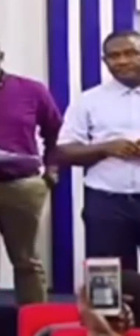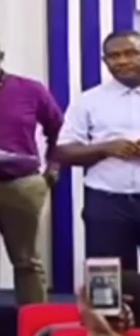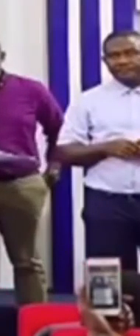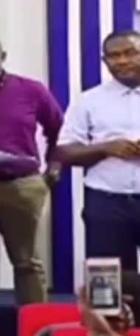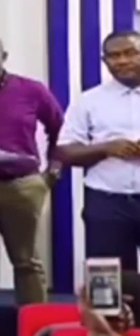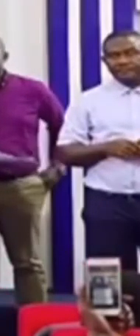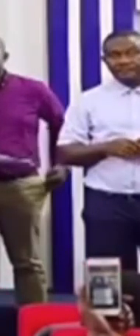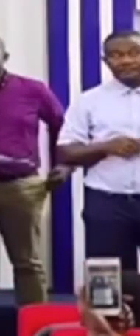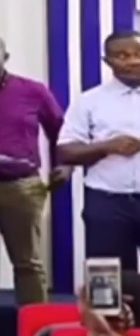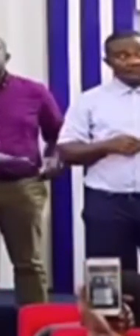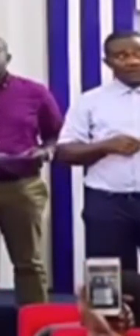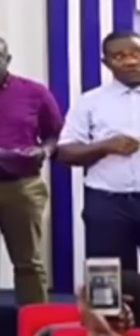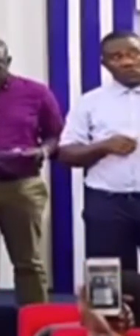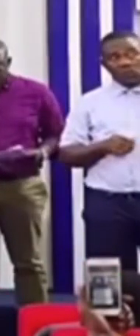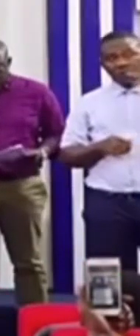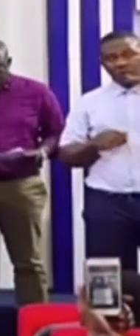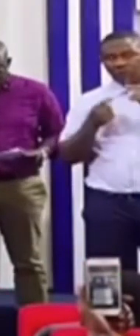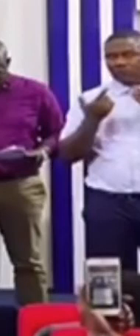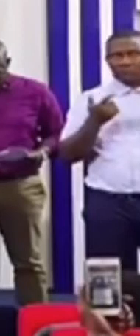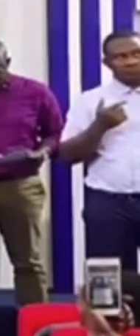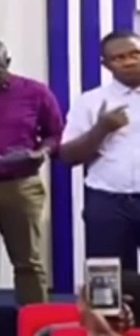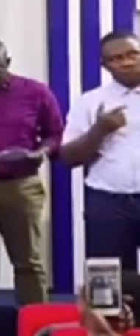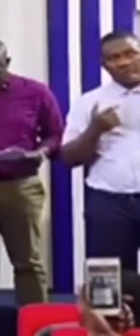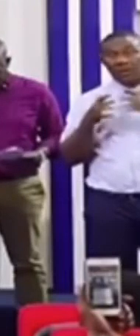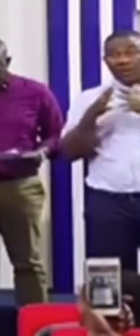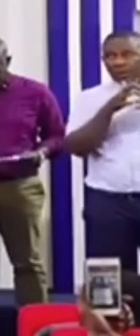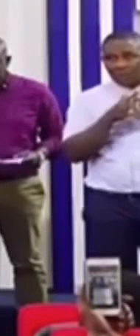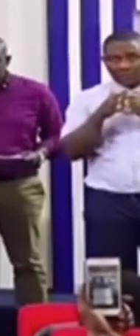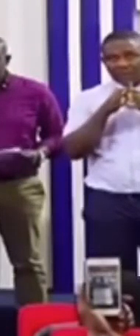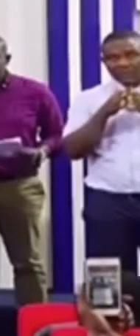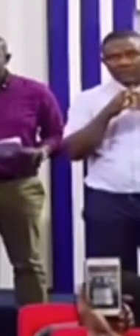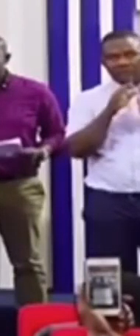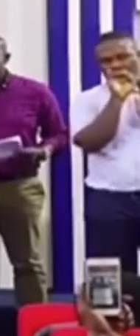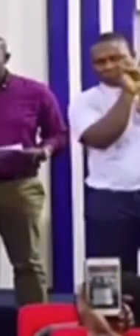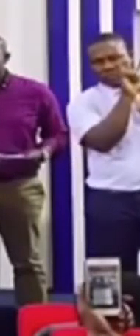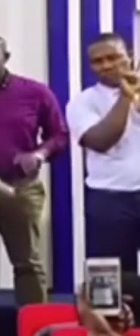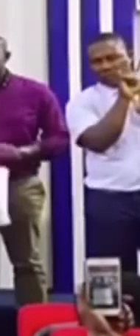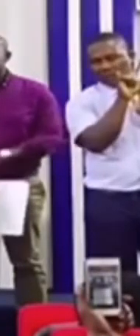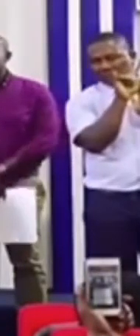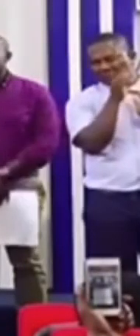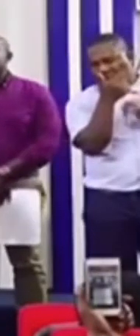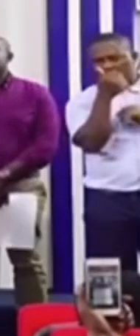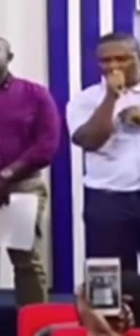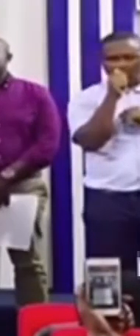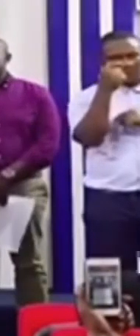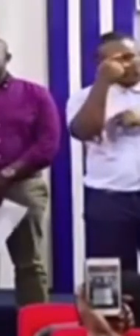She traveled out to the United States of America, stayed for 10 days or so.